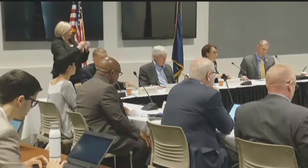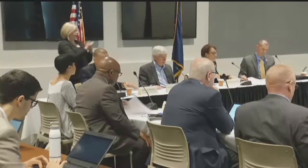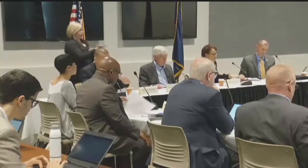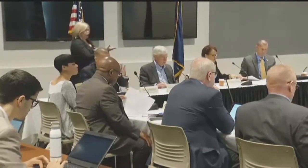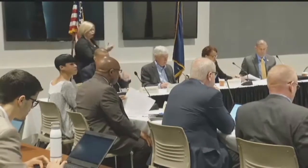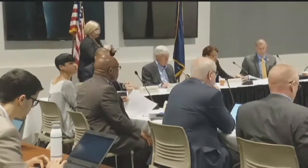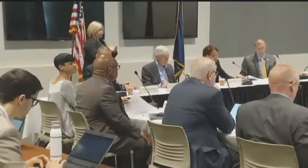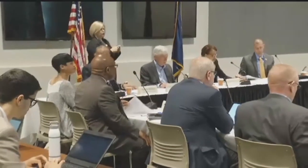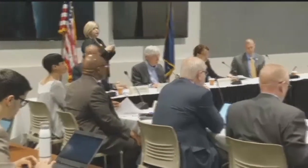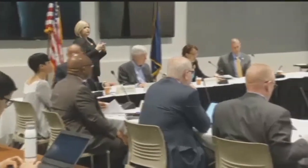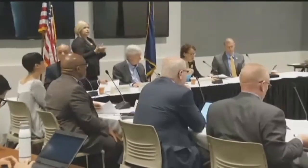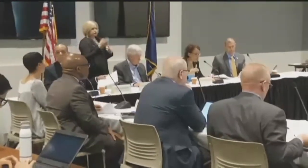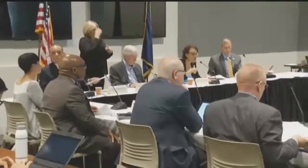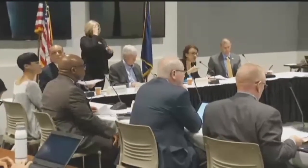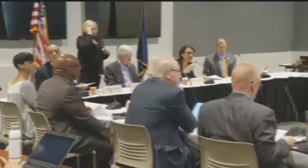then.